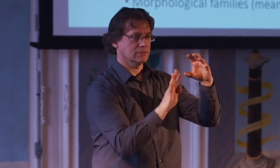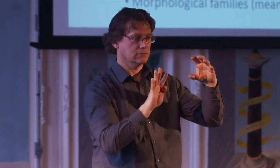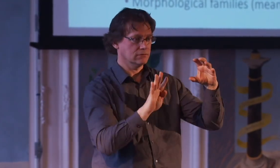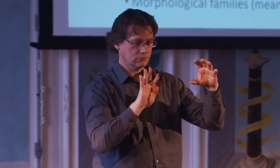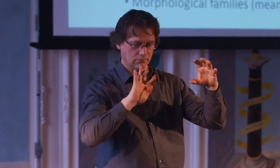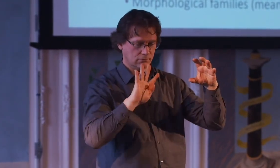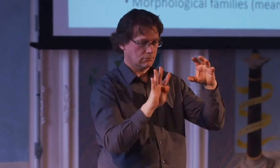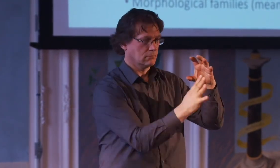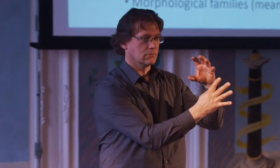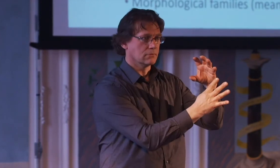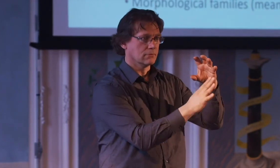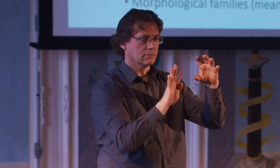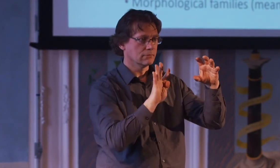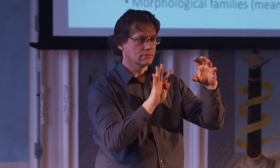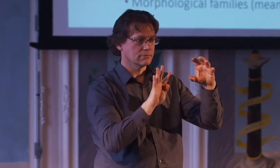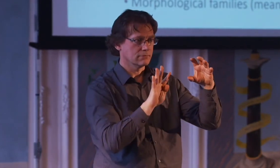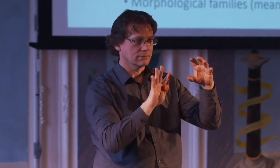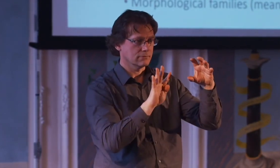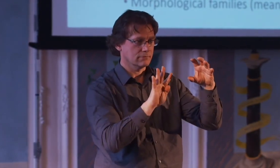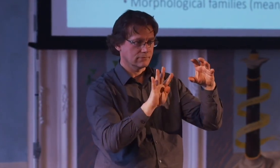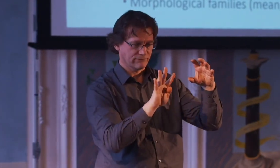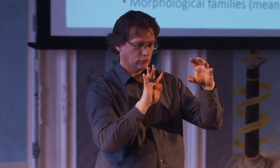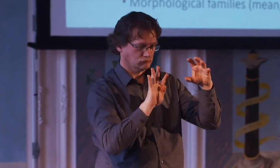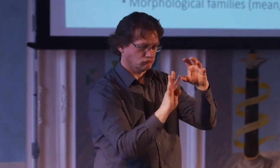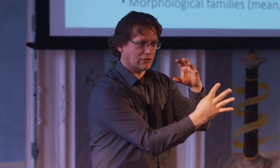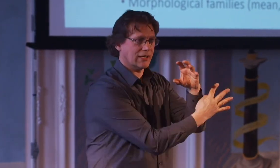we simplify it to these 4 fingers moving around the sun to indicate the inner planets.